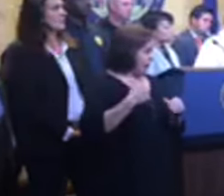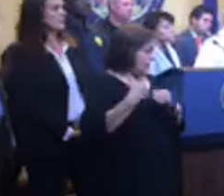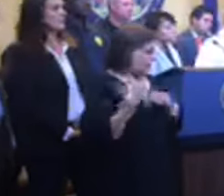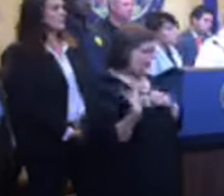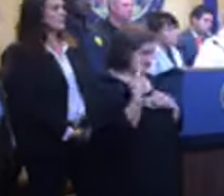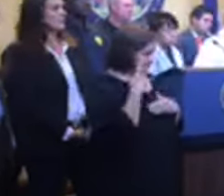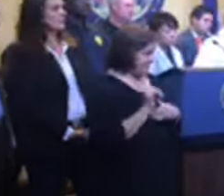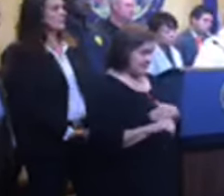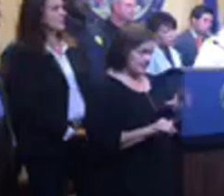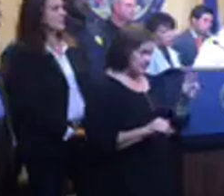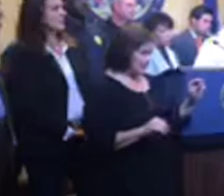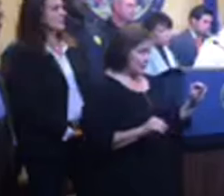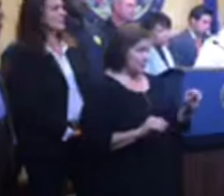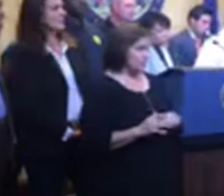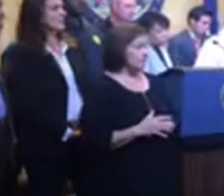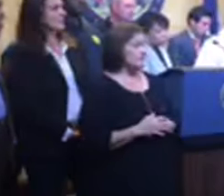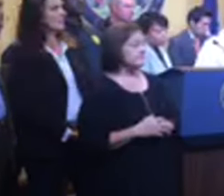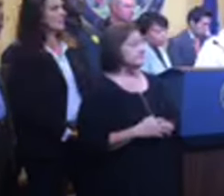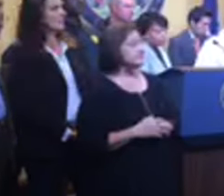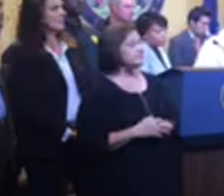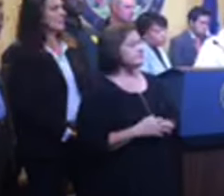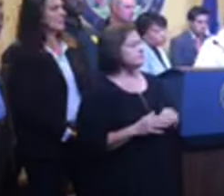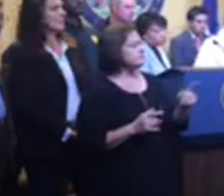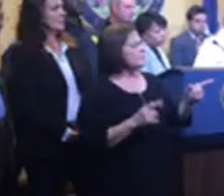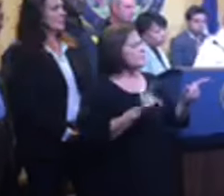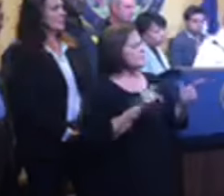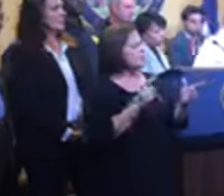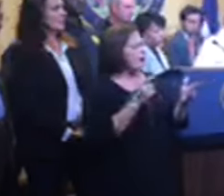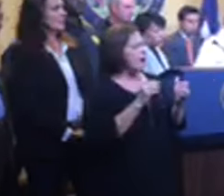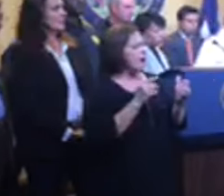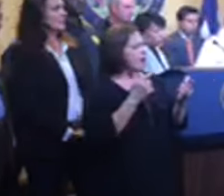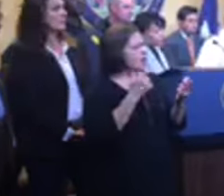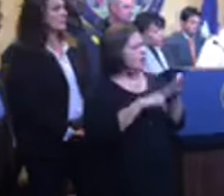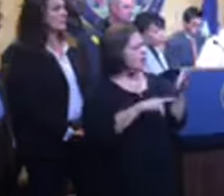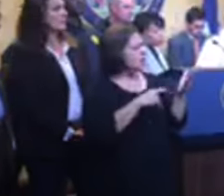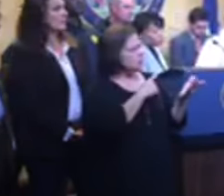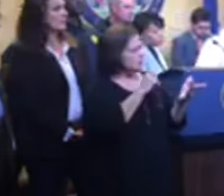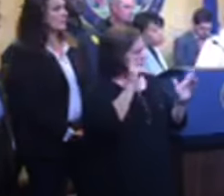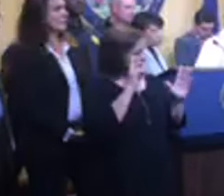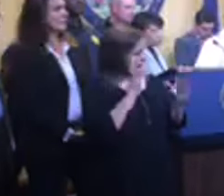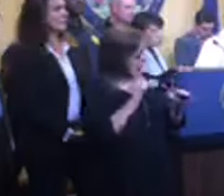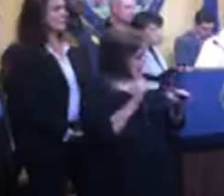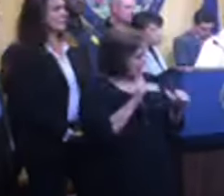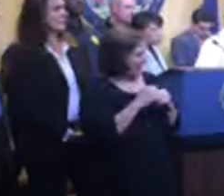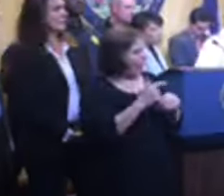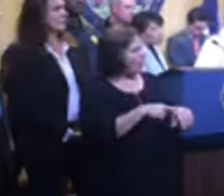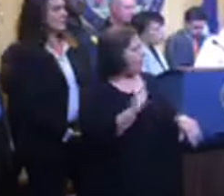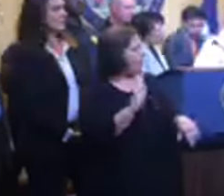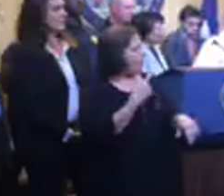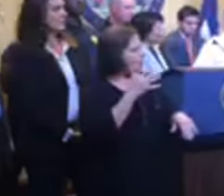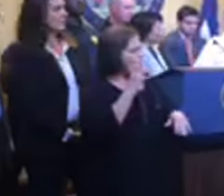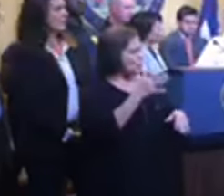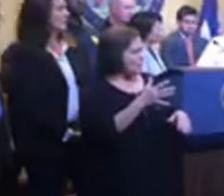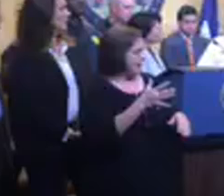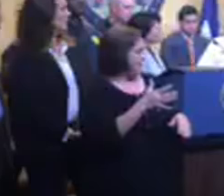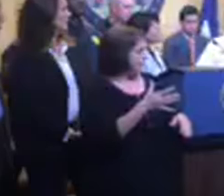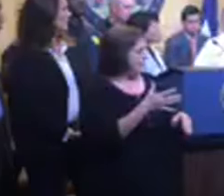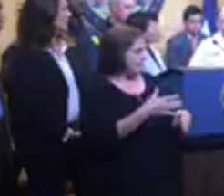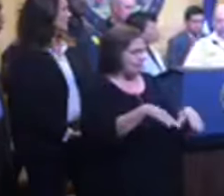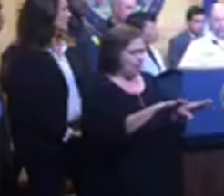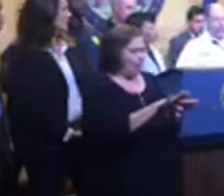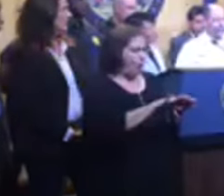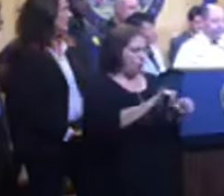many businesses today remain closed, and how long do you anticipate that evacuation zone staying closed? Still have